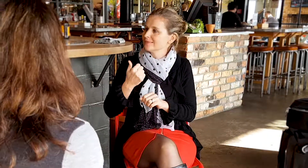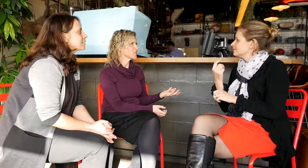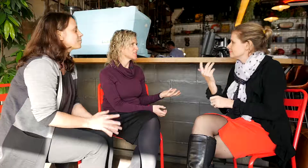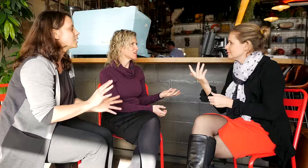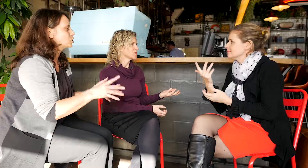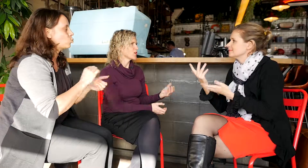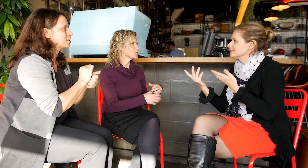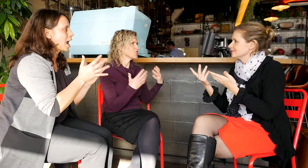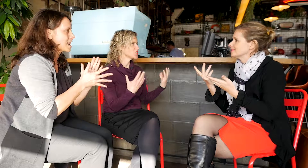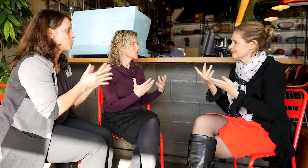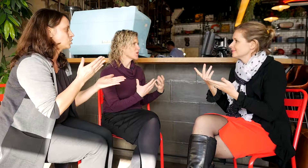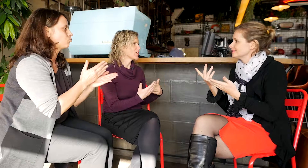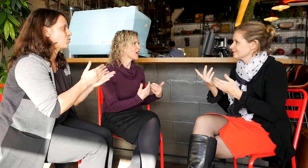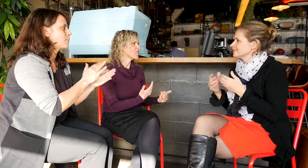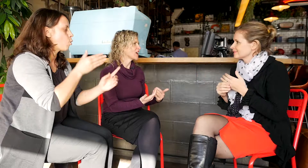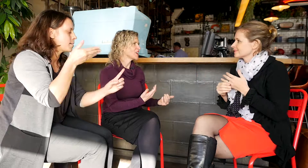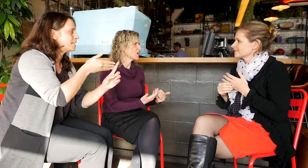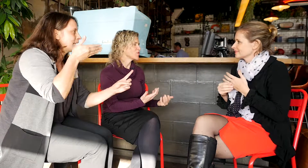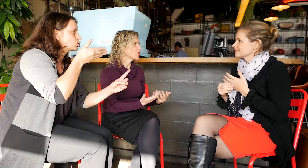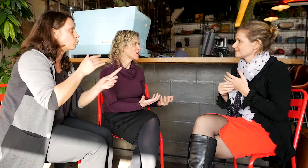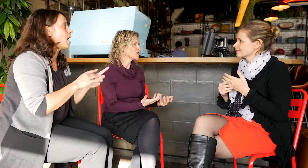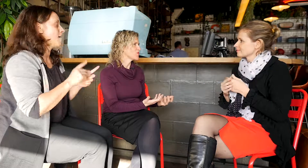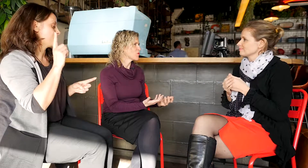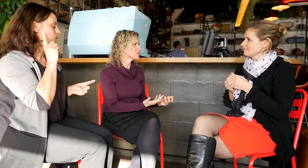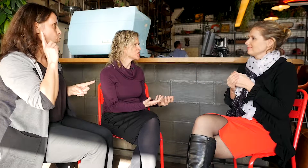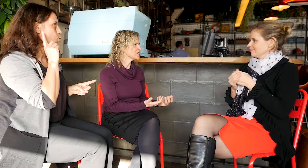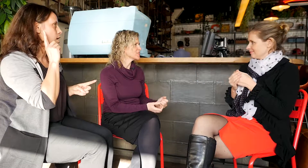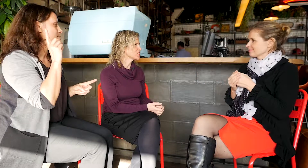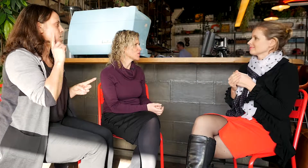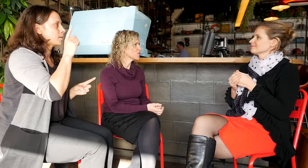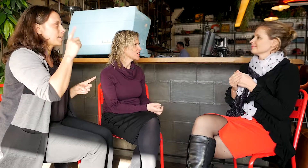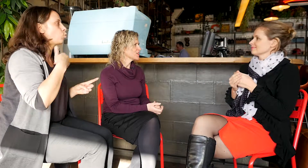intentional, isn't it? Whereas we're just using it without having any kind of awareness of what we're doing. So